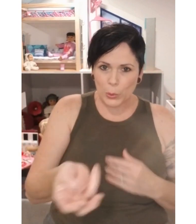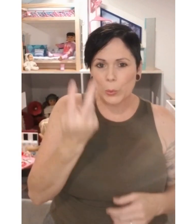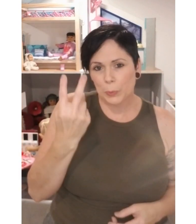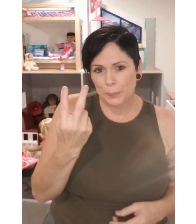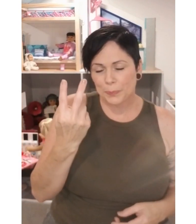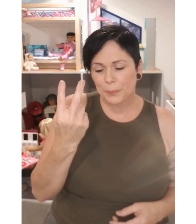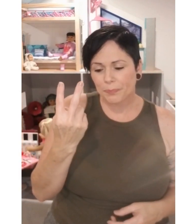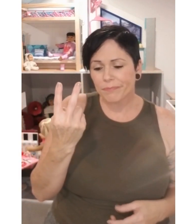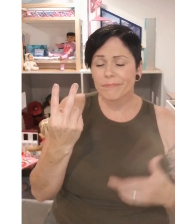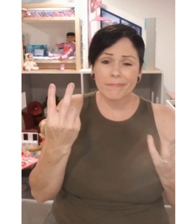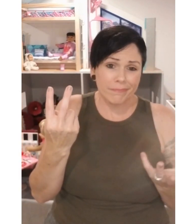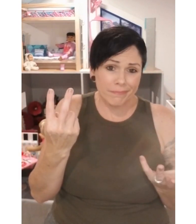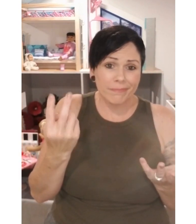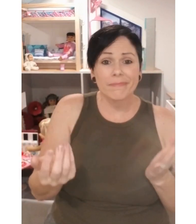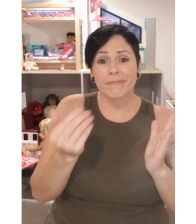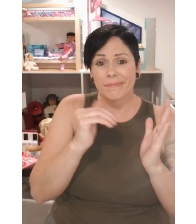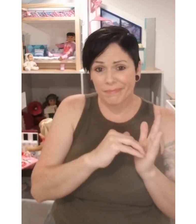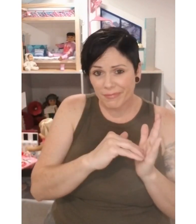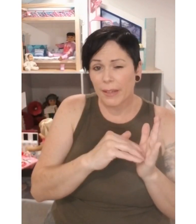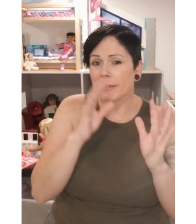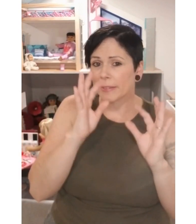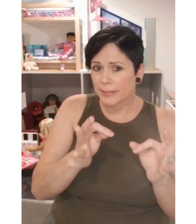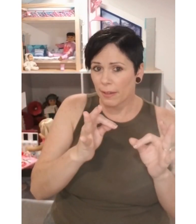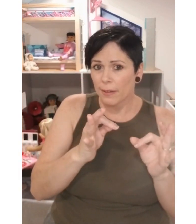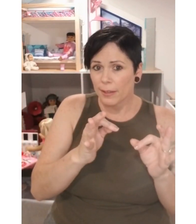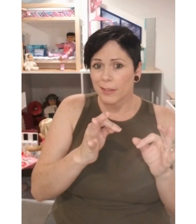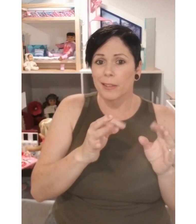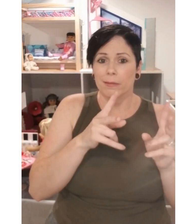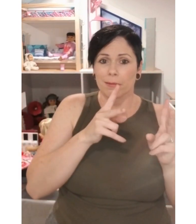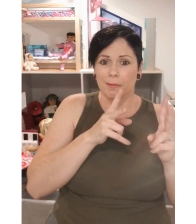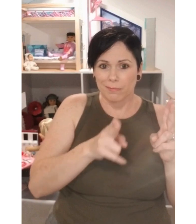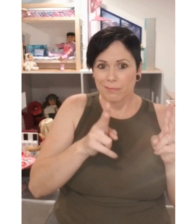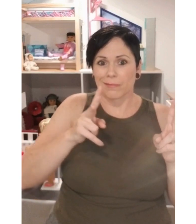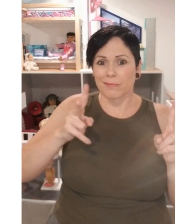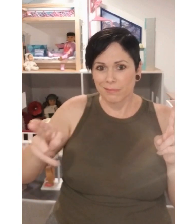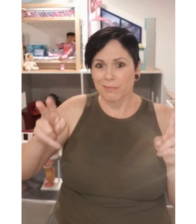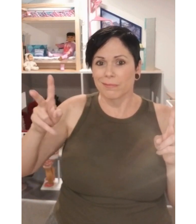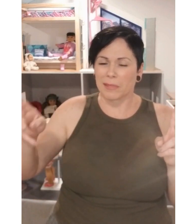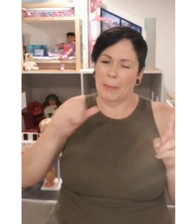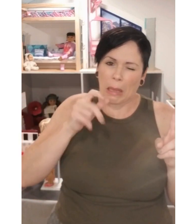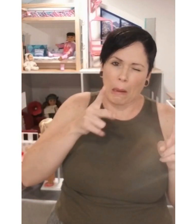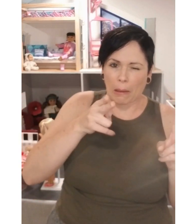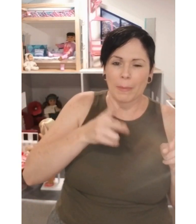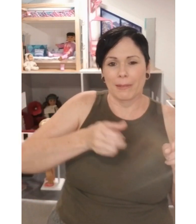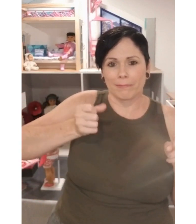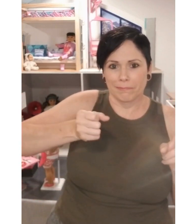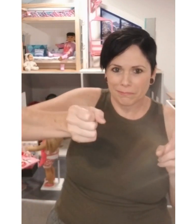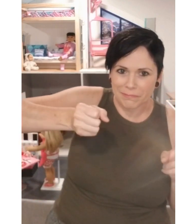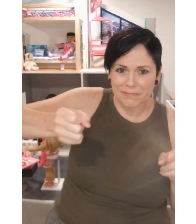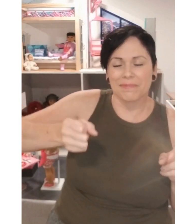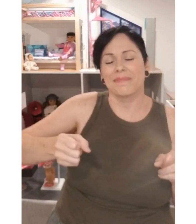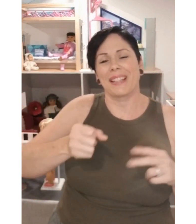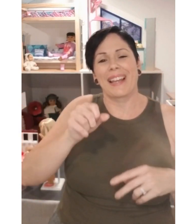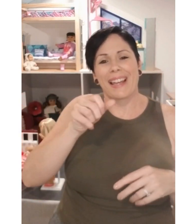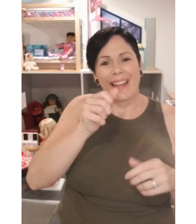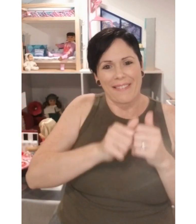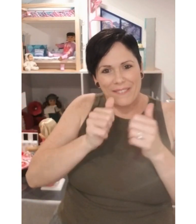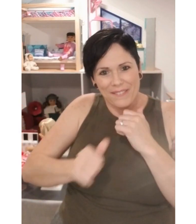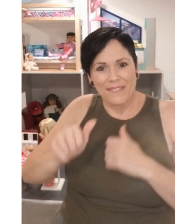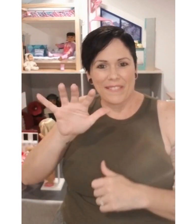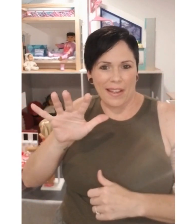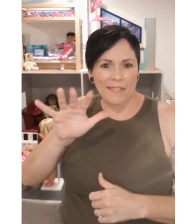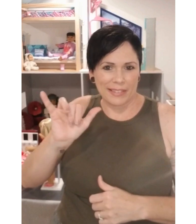then, like I said, I decided to make them 5 inches long. So I just marked all along both of the dowel rods every